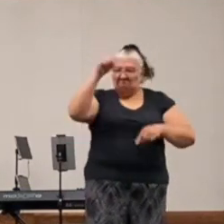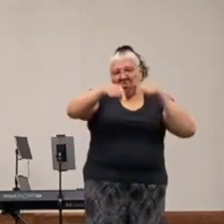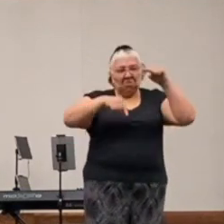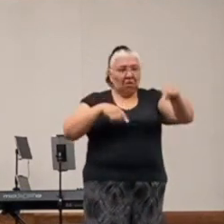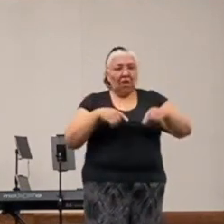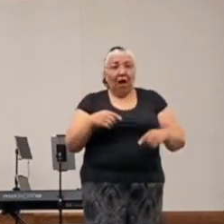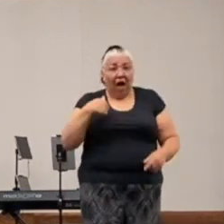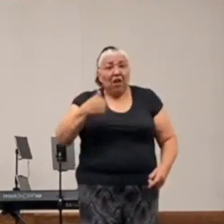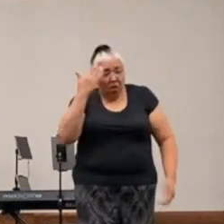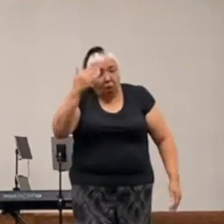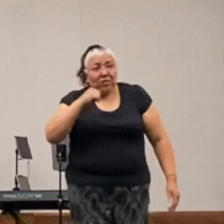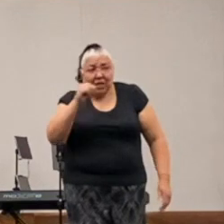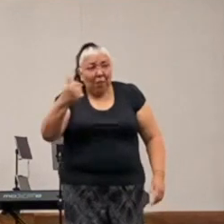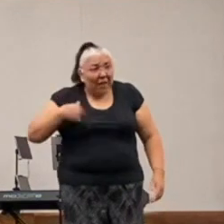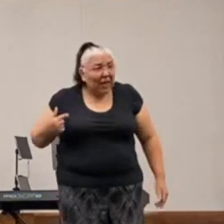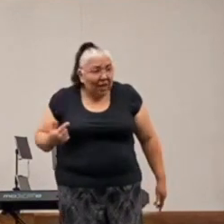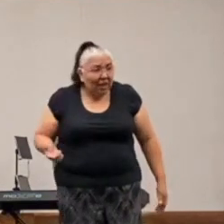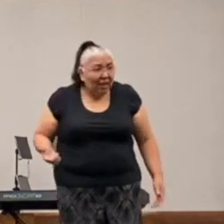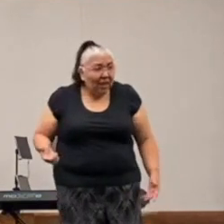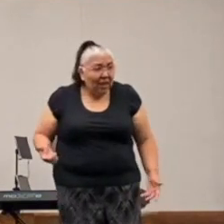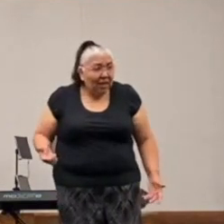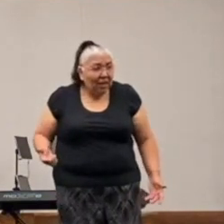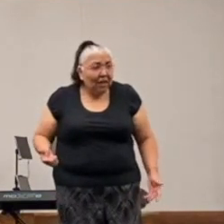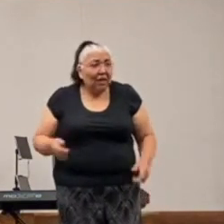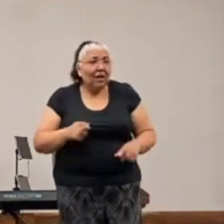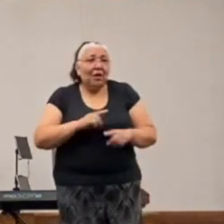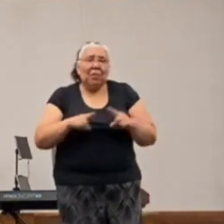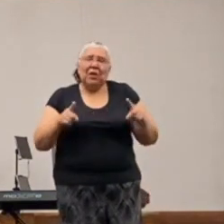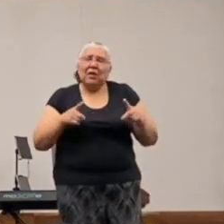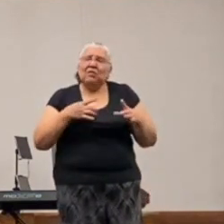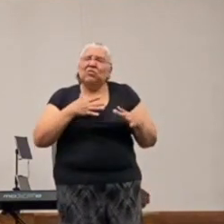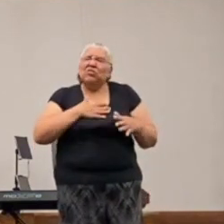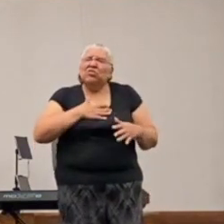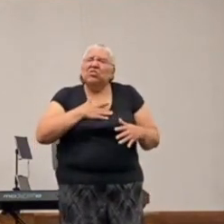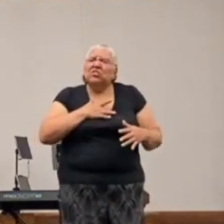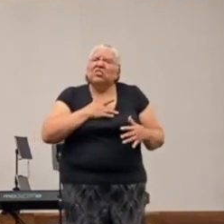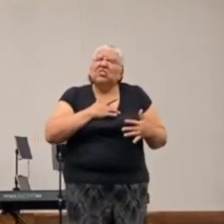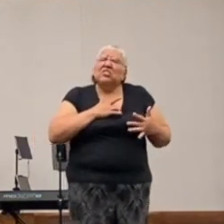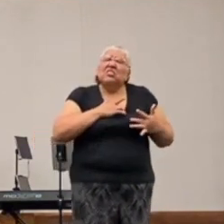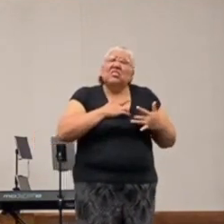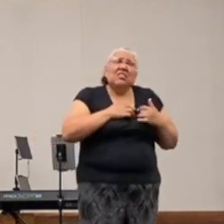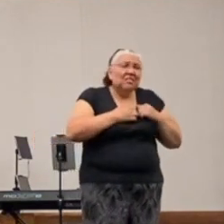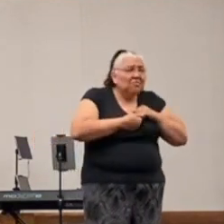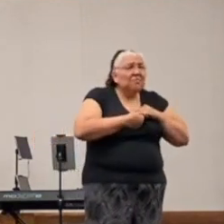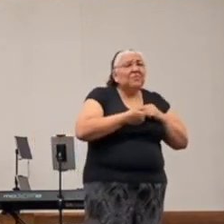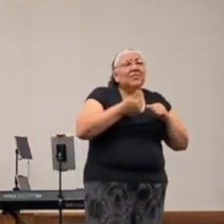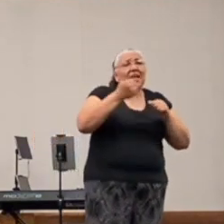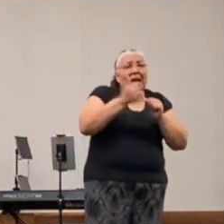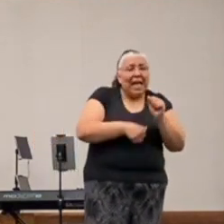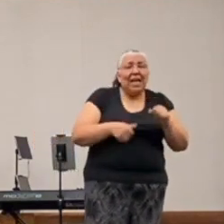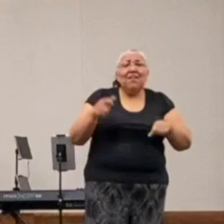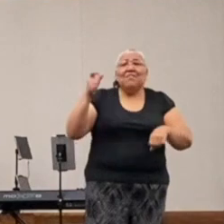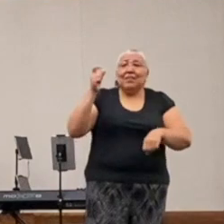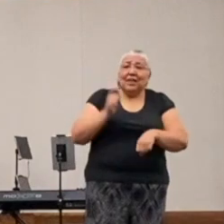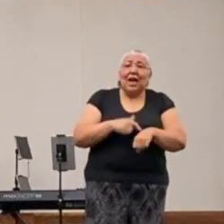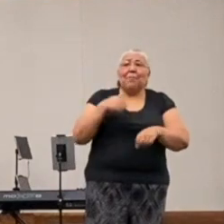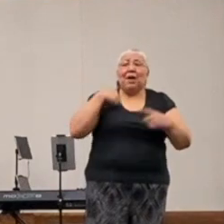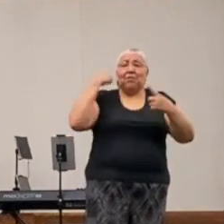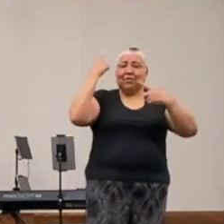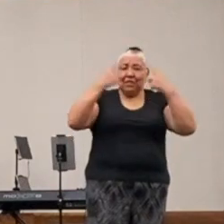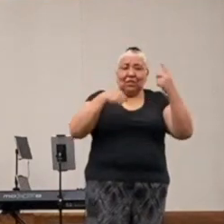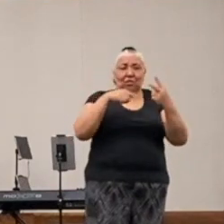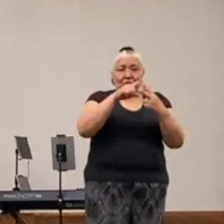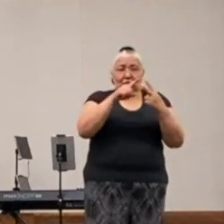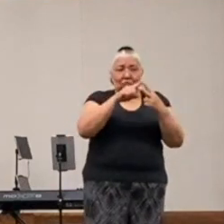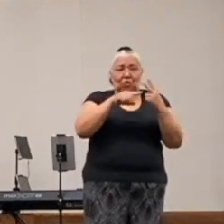And I know it's not me. But it ate me up. It ate me up. And every time that I would think of those